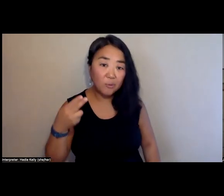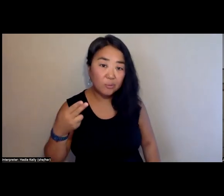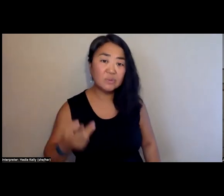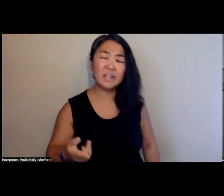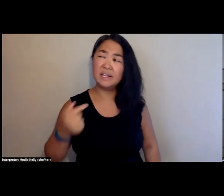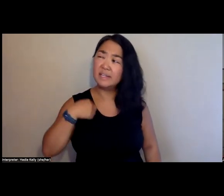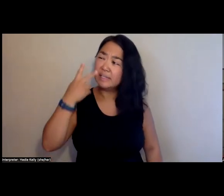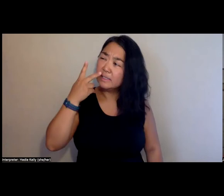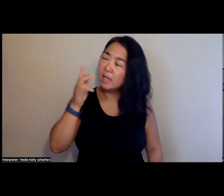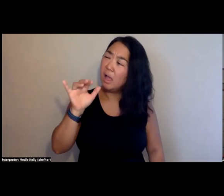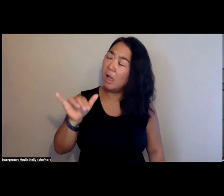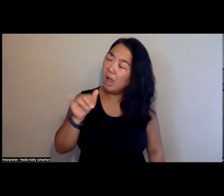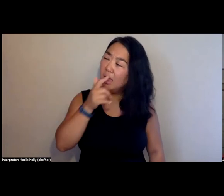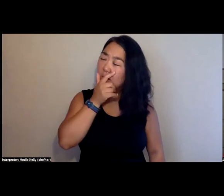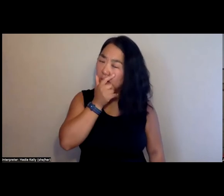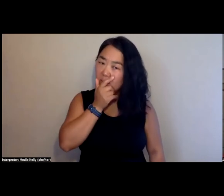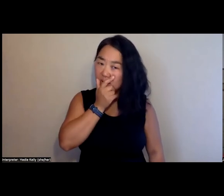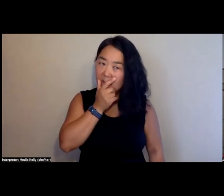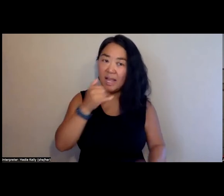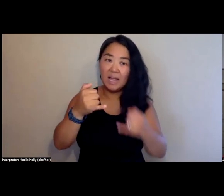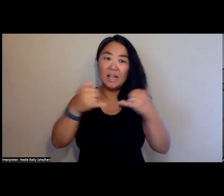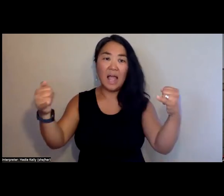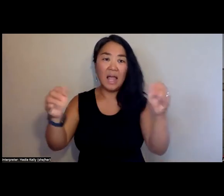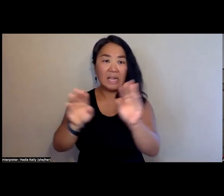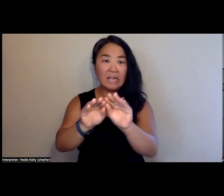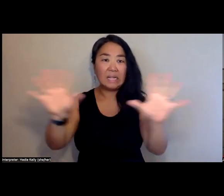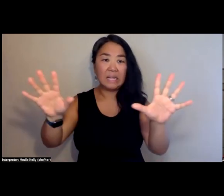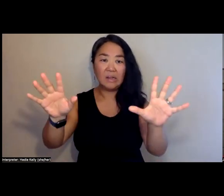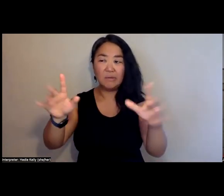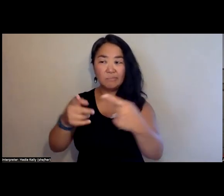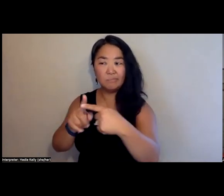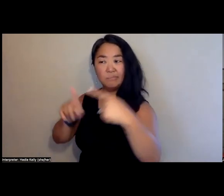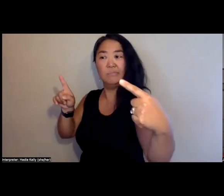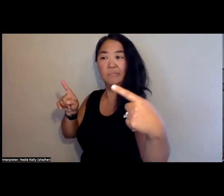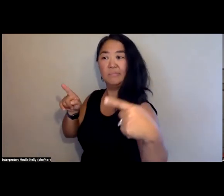just making a very clear distinction, which I always find kind of interesting.